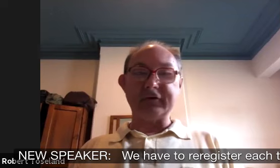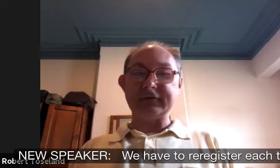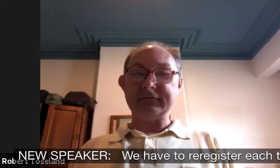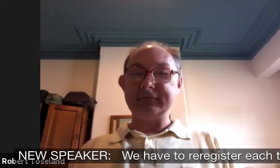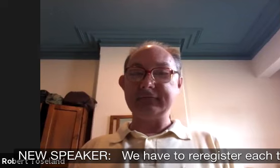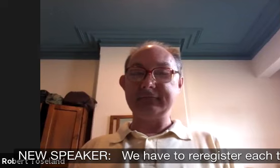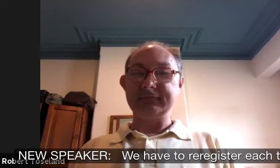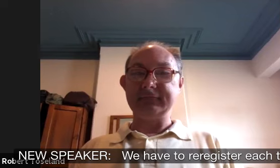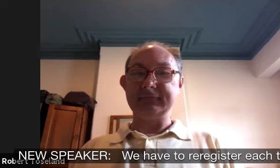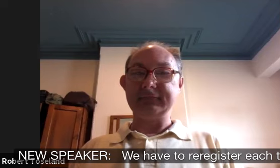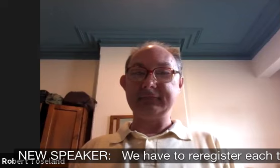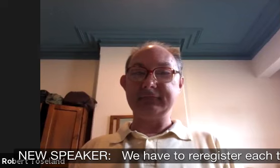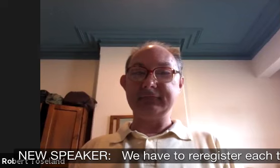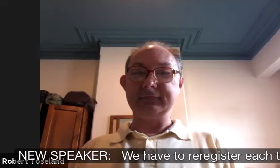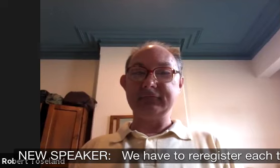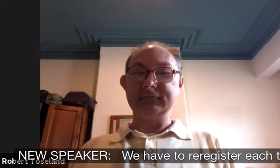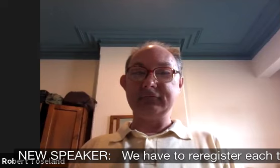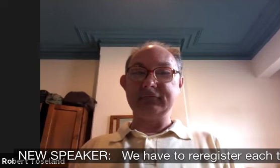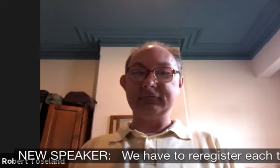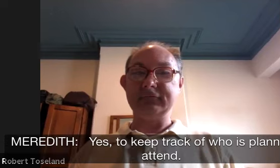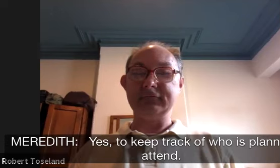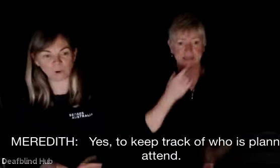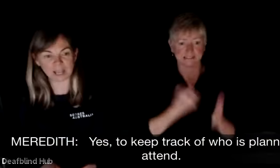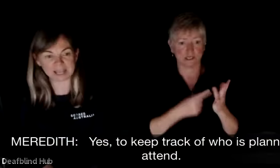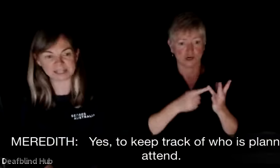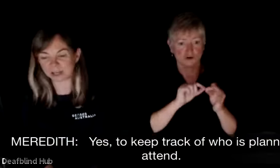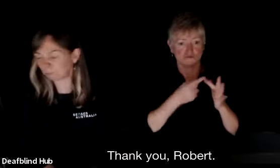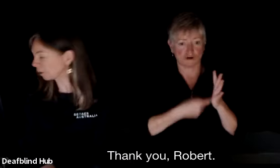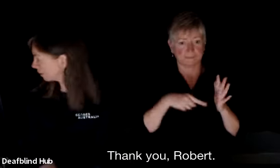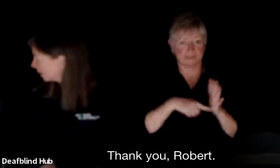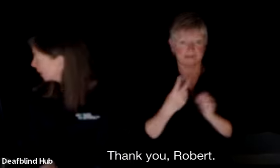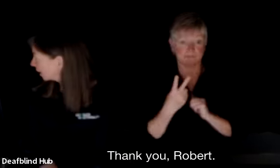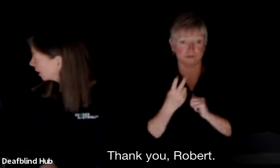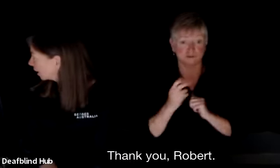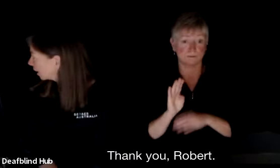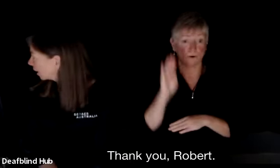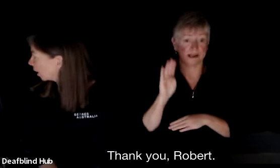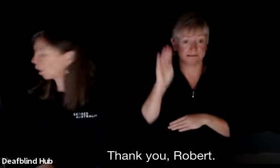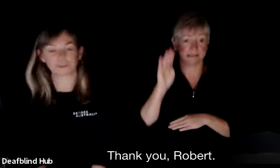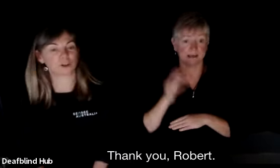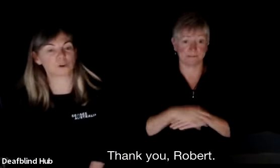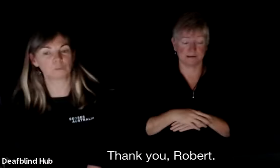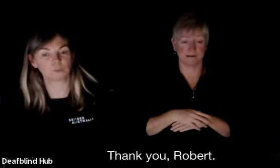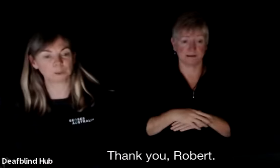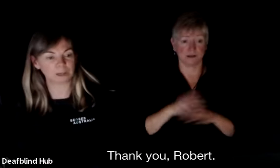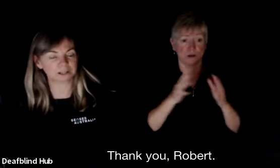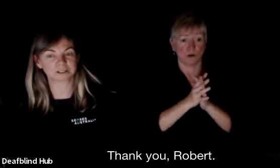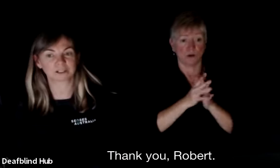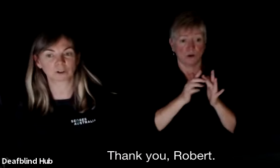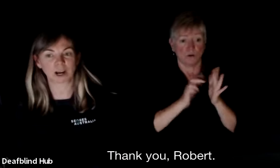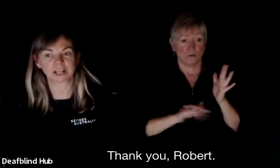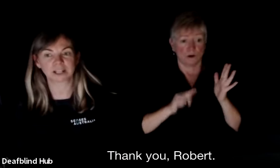Thanks for that. Okay, thank you, Robert. And we have 2 more hands up. Oh, so